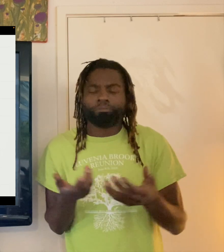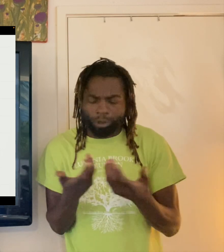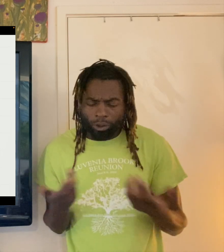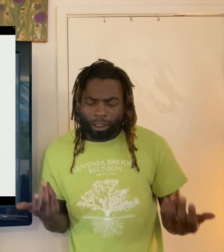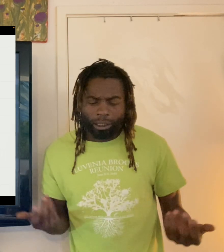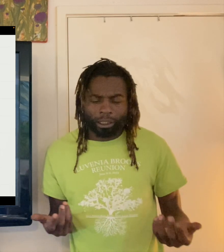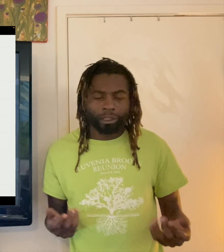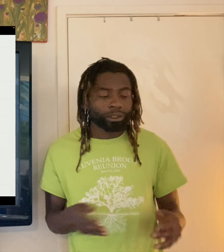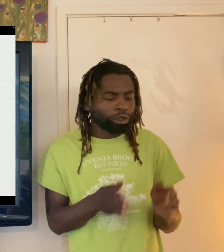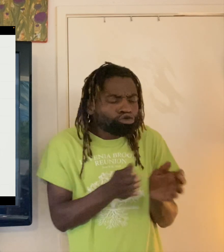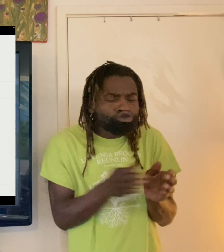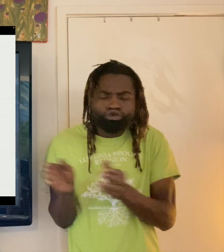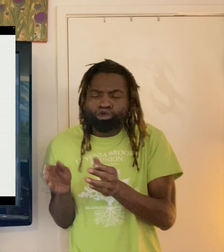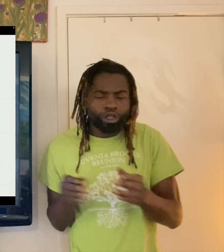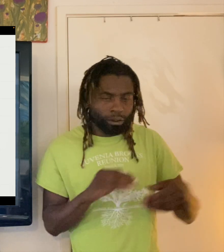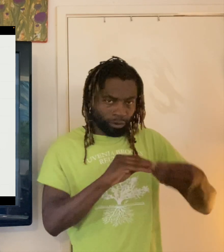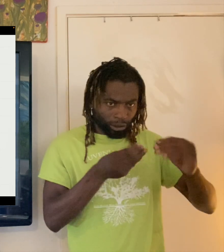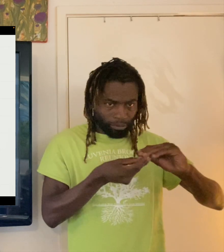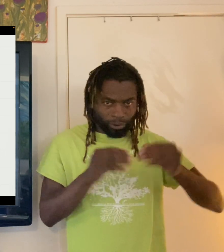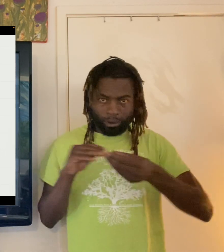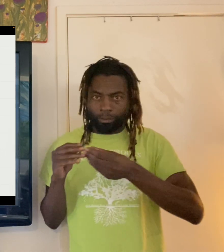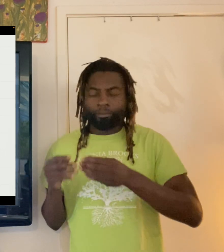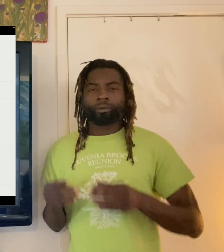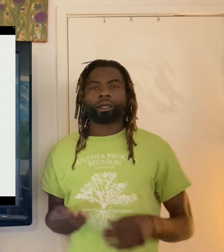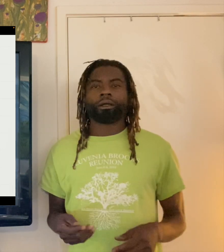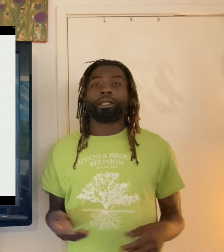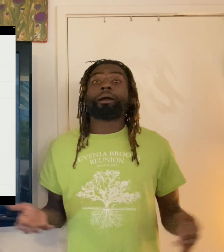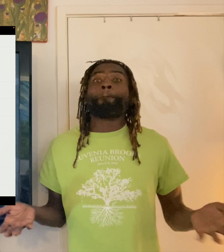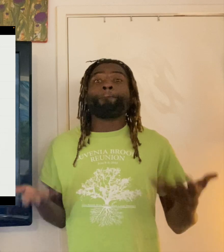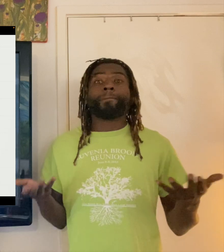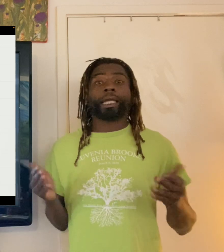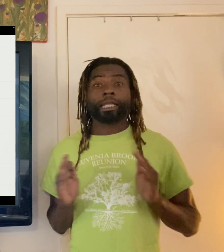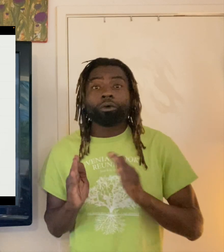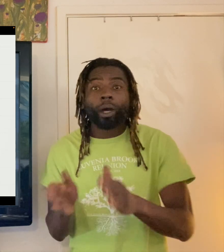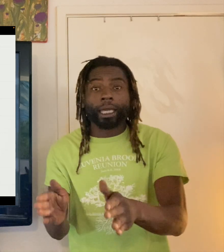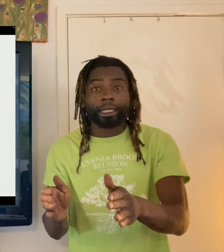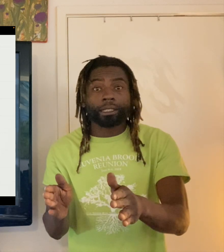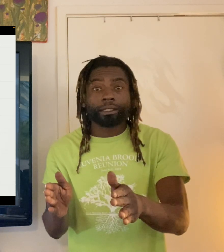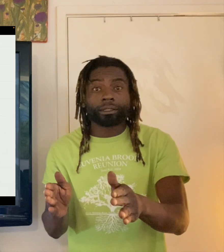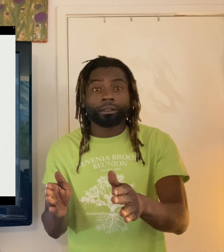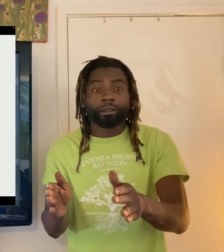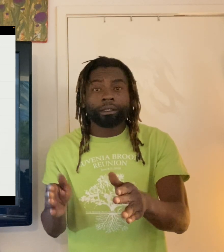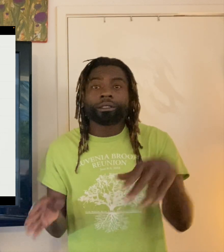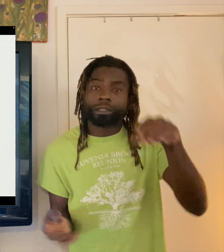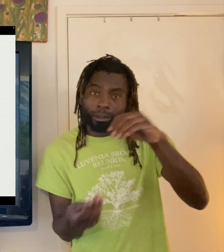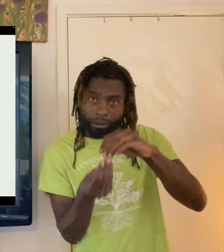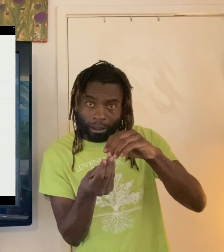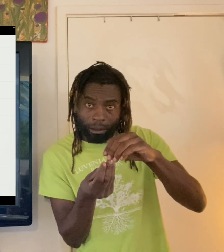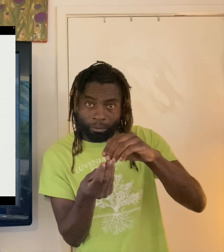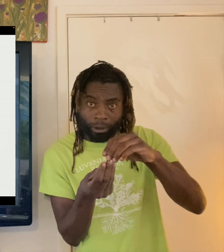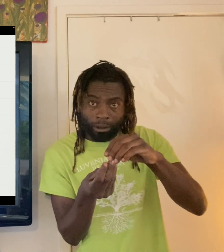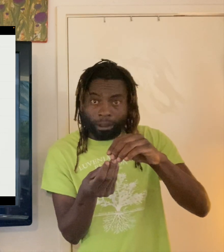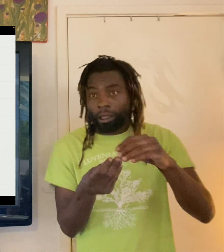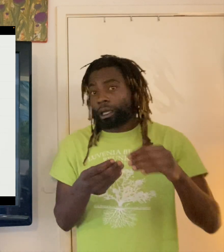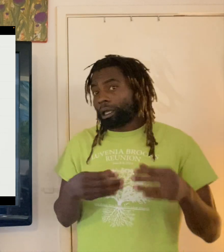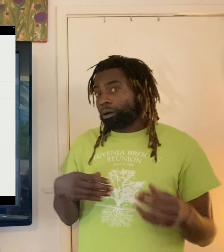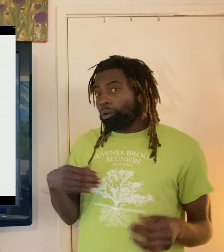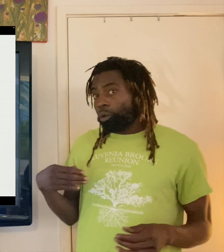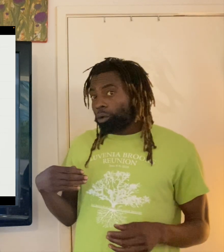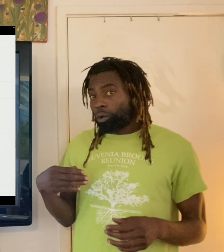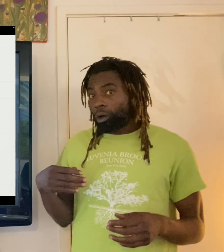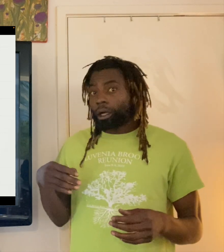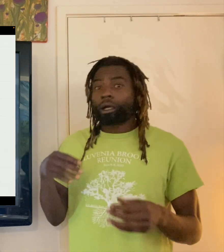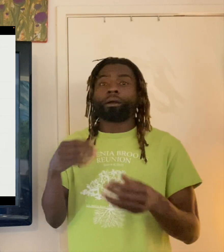apart into little numbers. And there are many, many, many different ways to put numbers together and take them